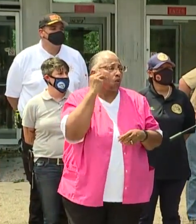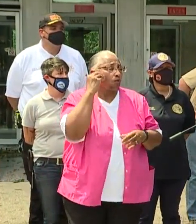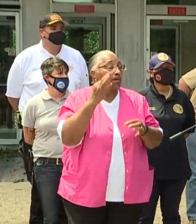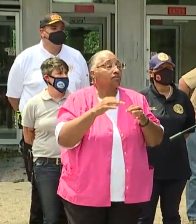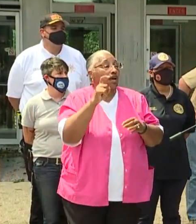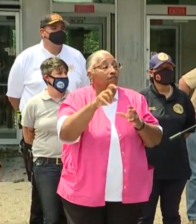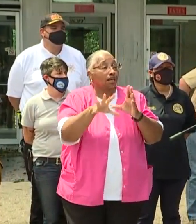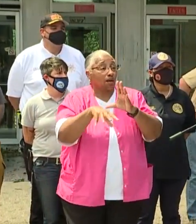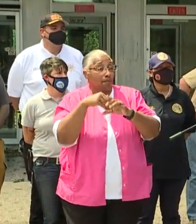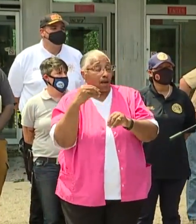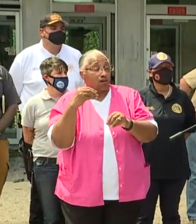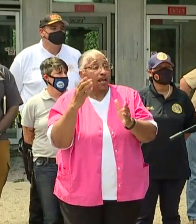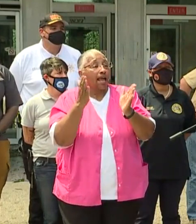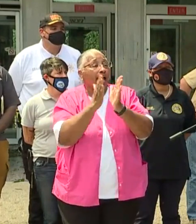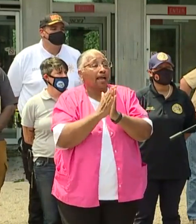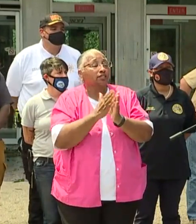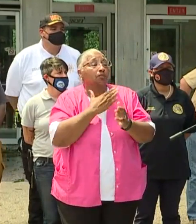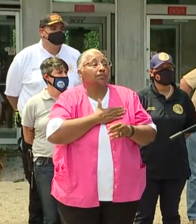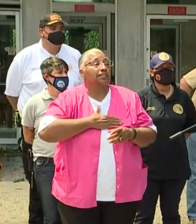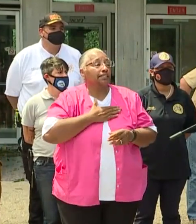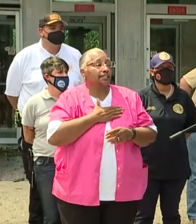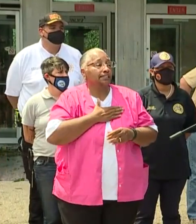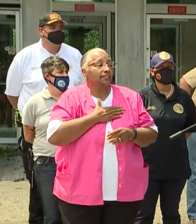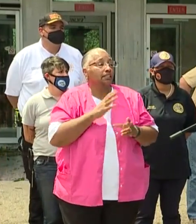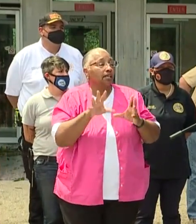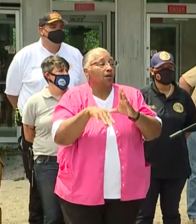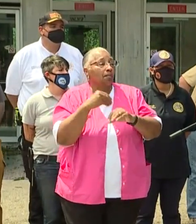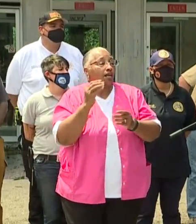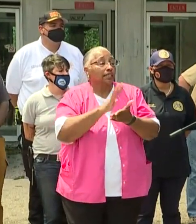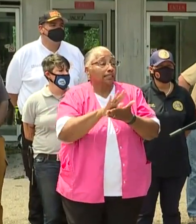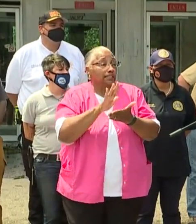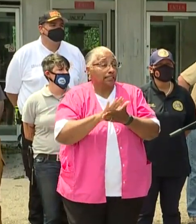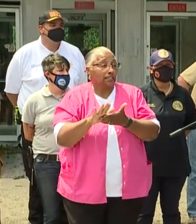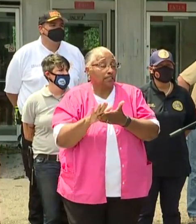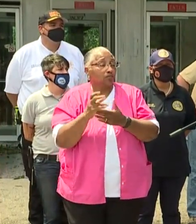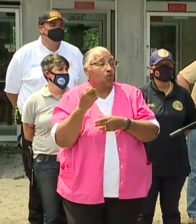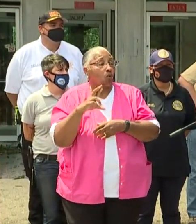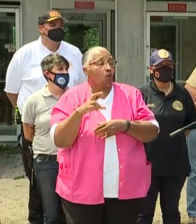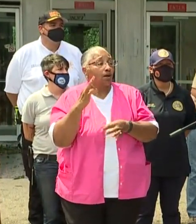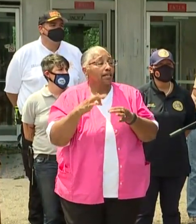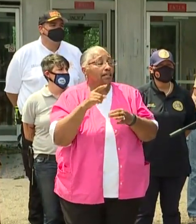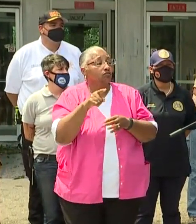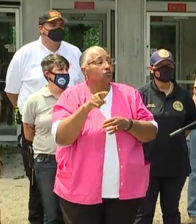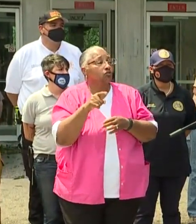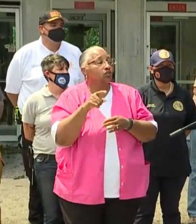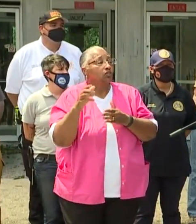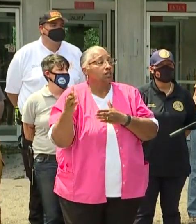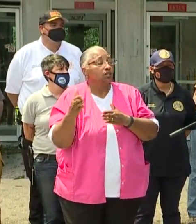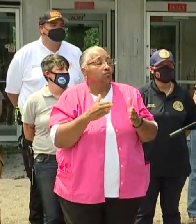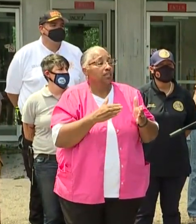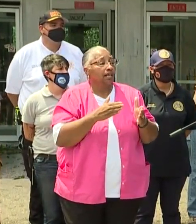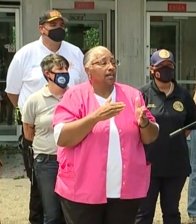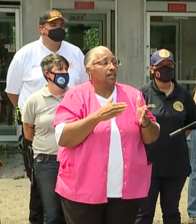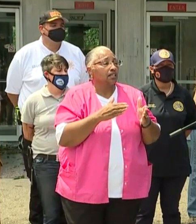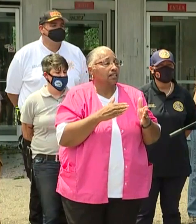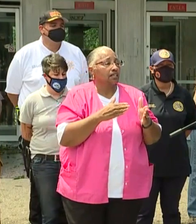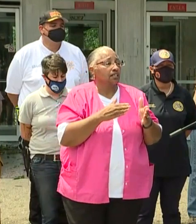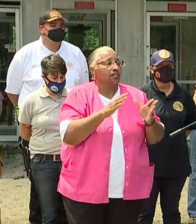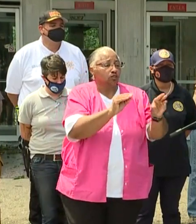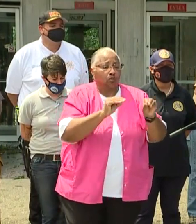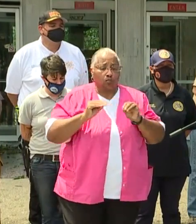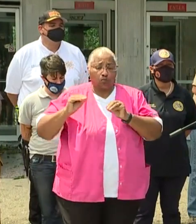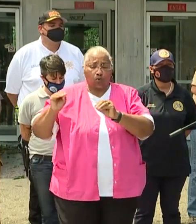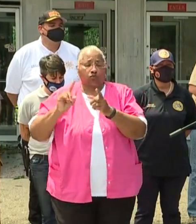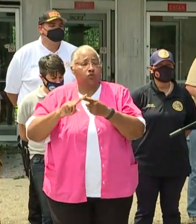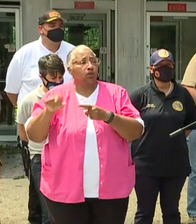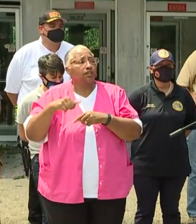come out, I'm asking you to only come out either to clean up your debris, or if you're planning to relocate to another place,